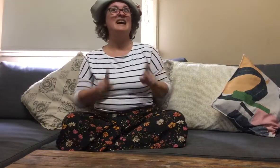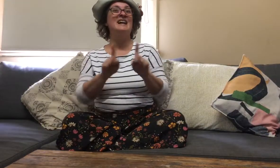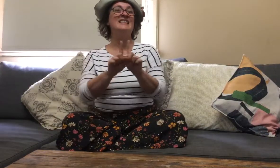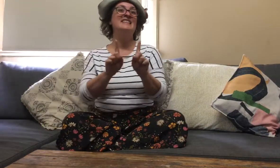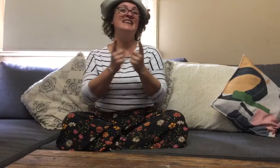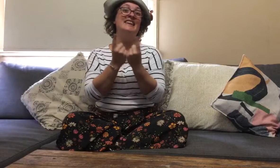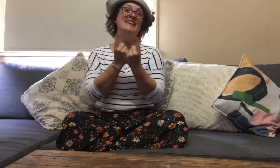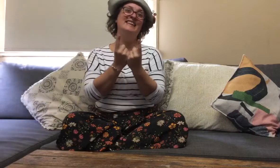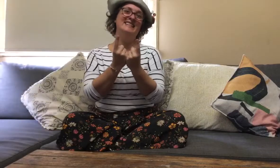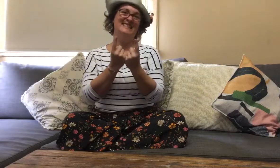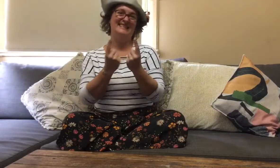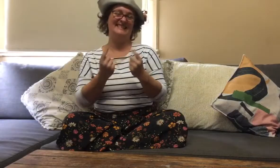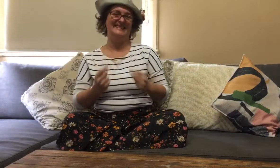about a thing,